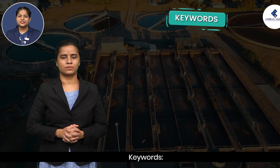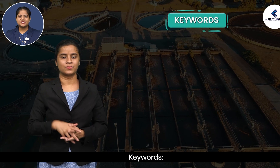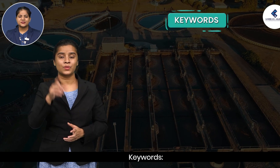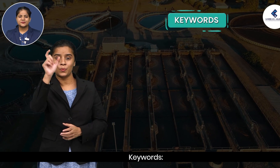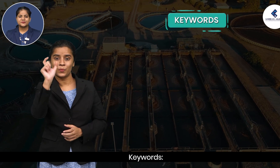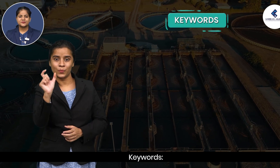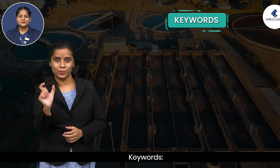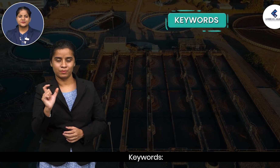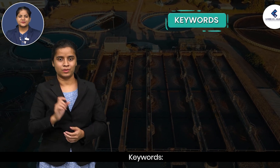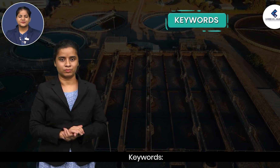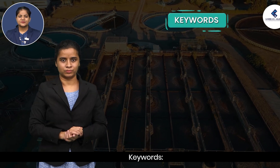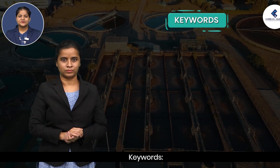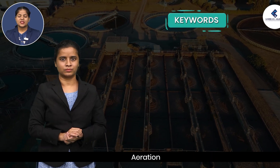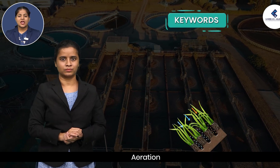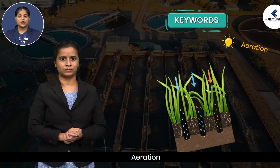Keywords: